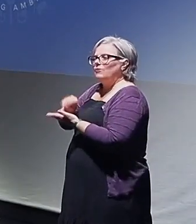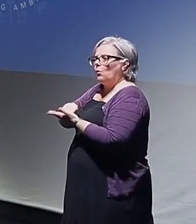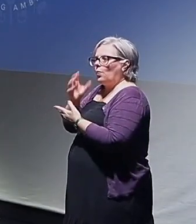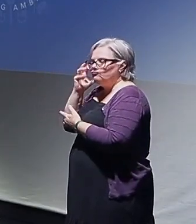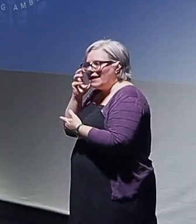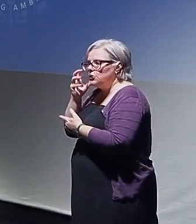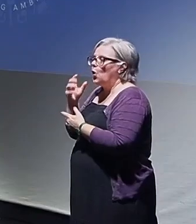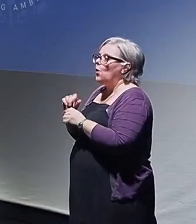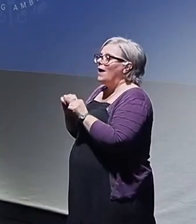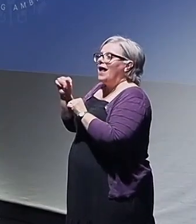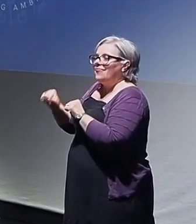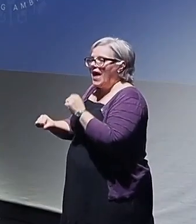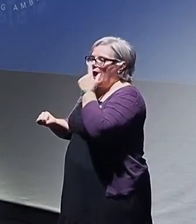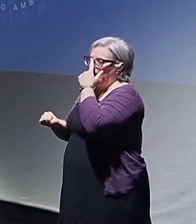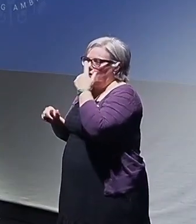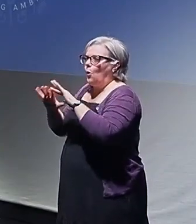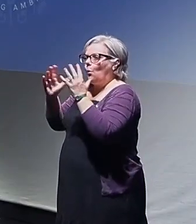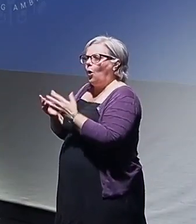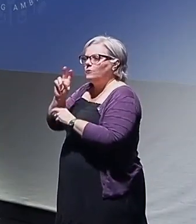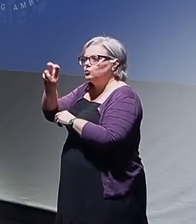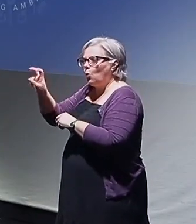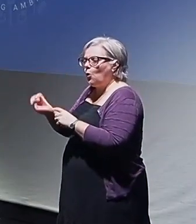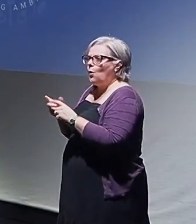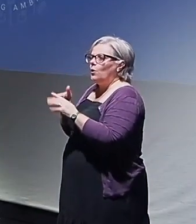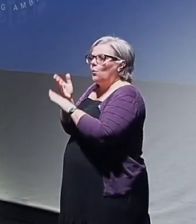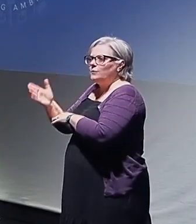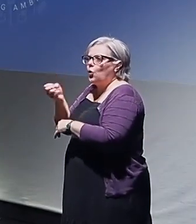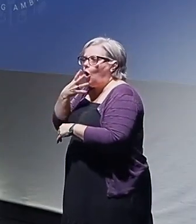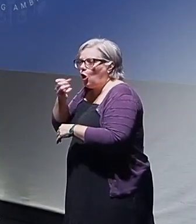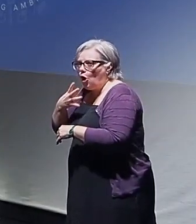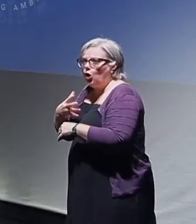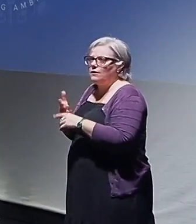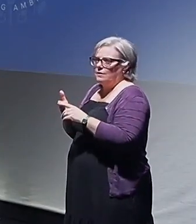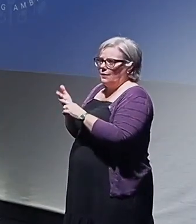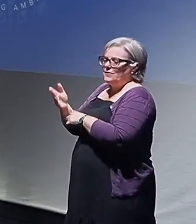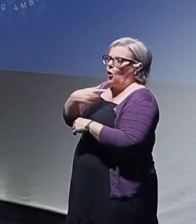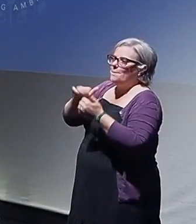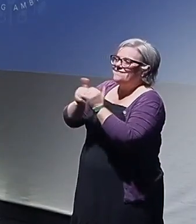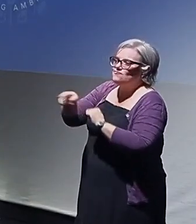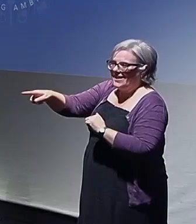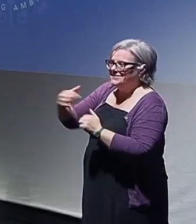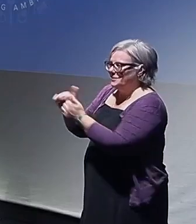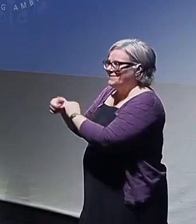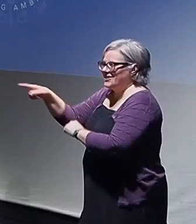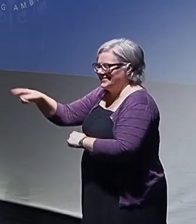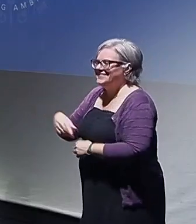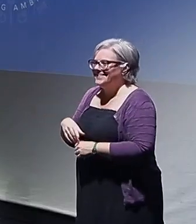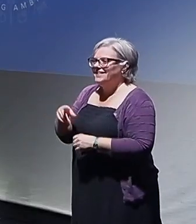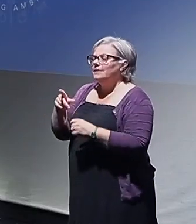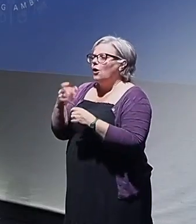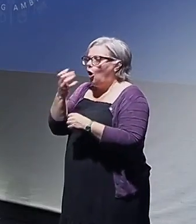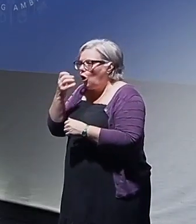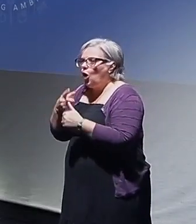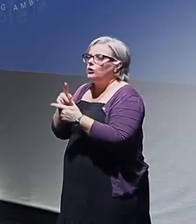the world tour, 'cause it wasn't just Broadway. We started off in Hong Kong. There's my friend Rob. You can sit at the front there, Rob. Hong Kong,